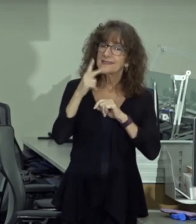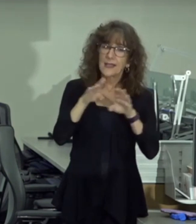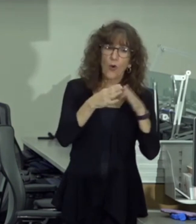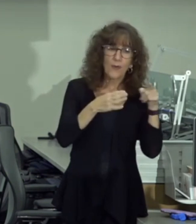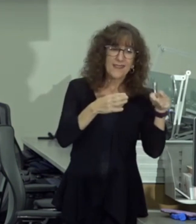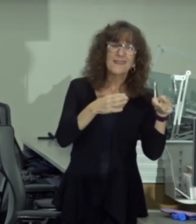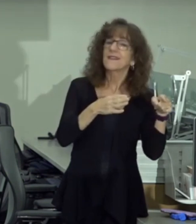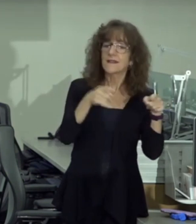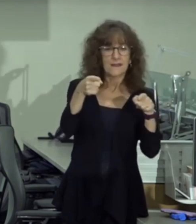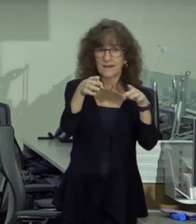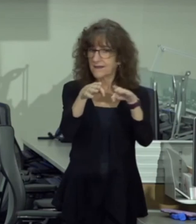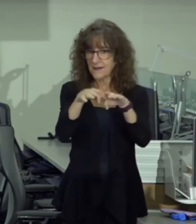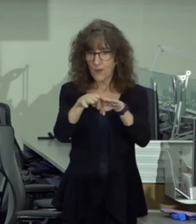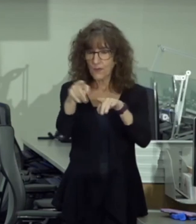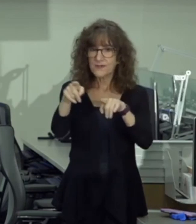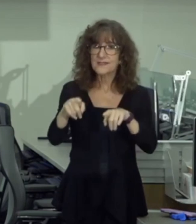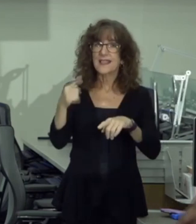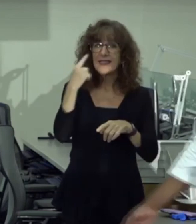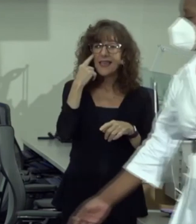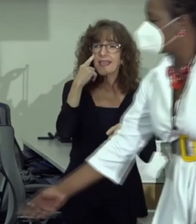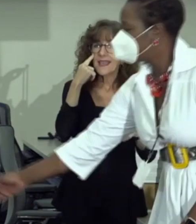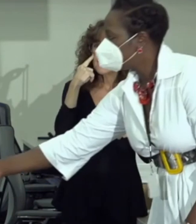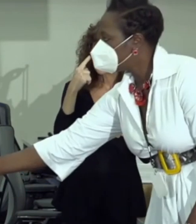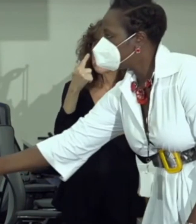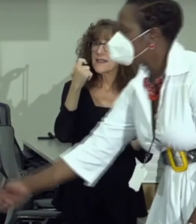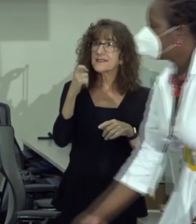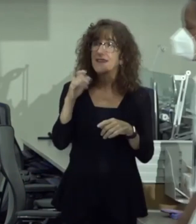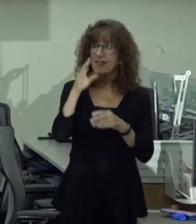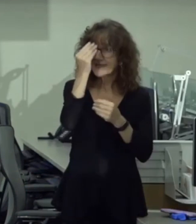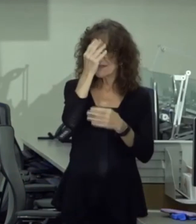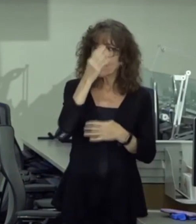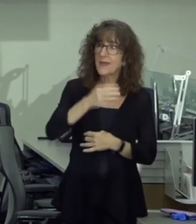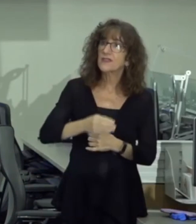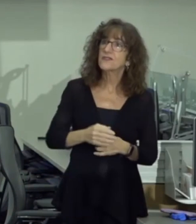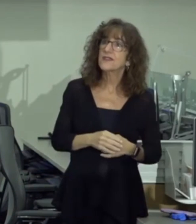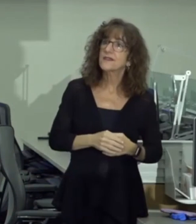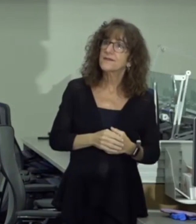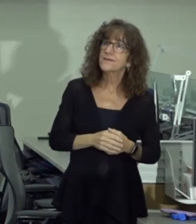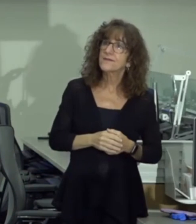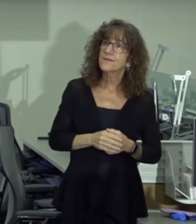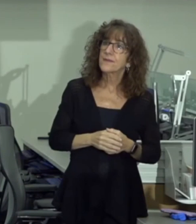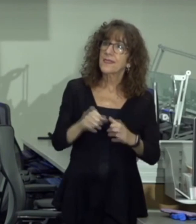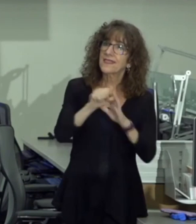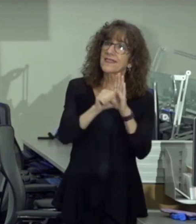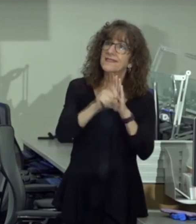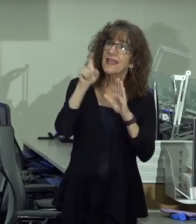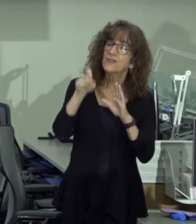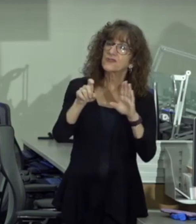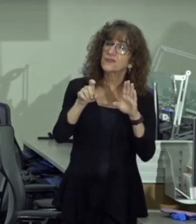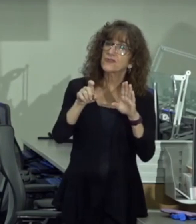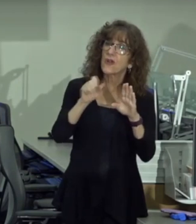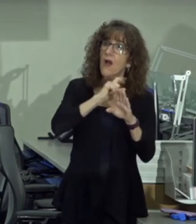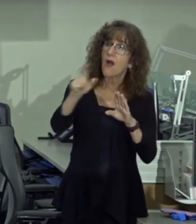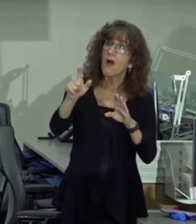reopening. He mentioned that he thinks that based on the data that he's getting, that the state should reopen,